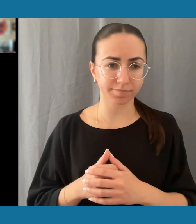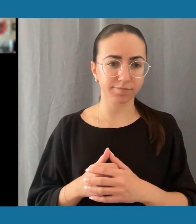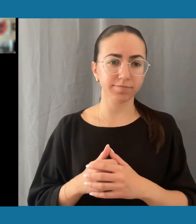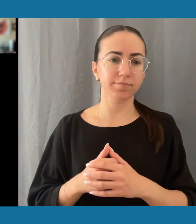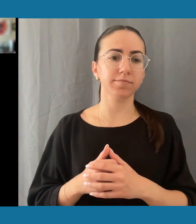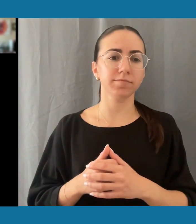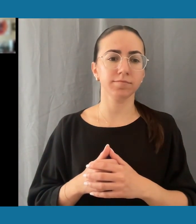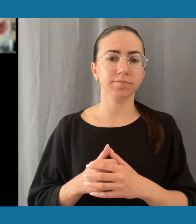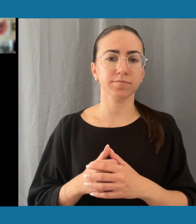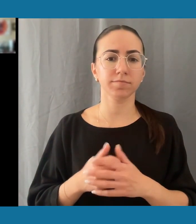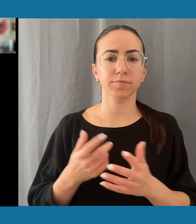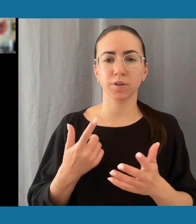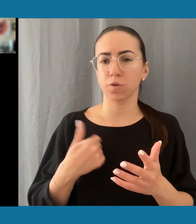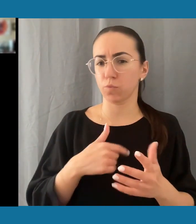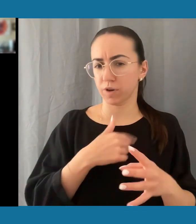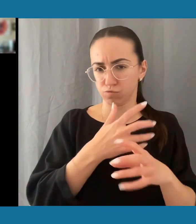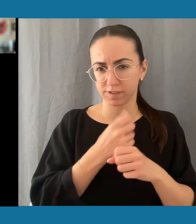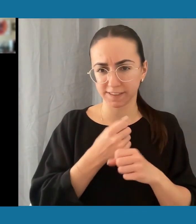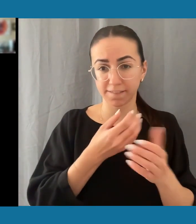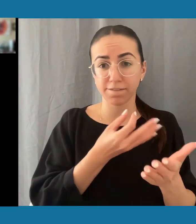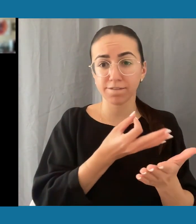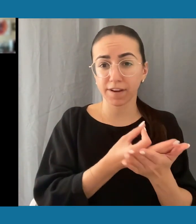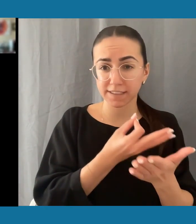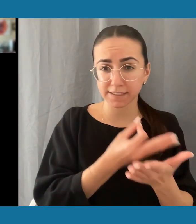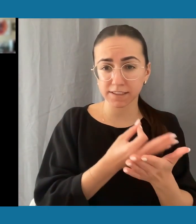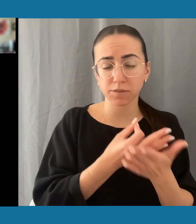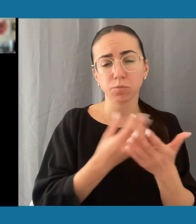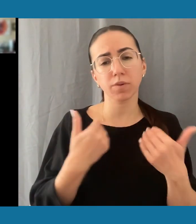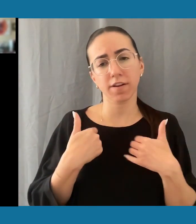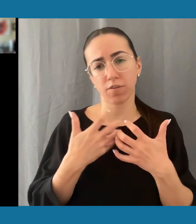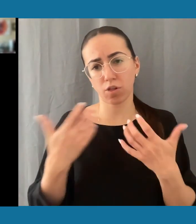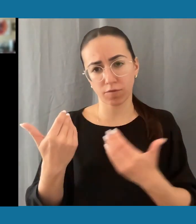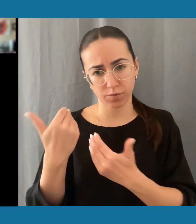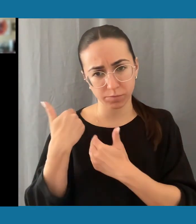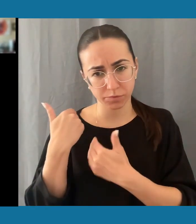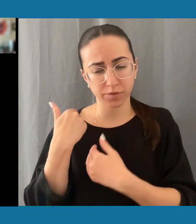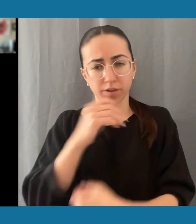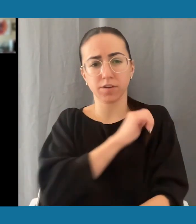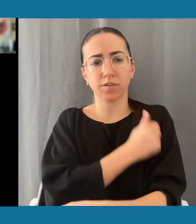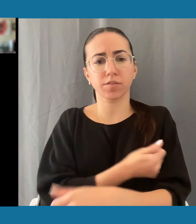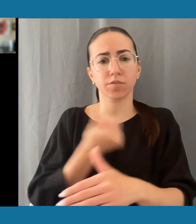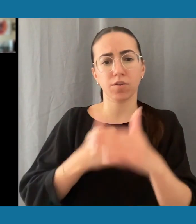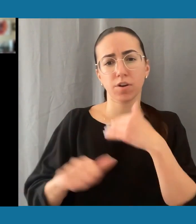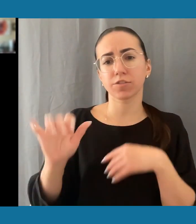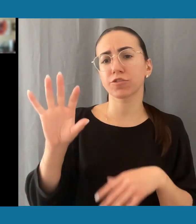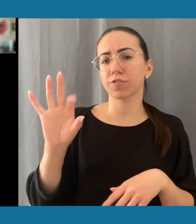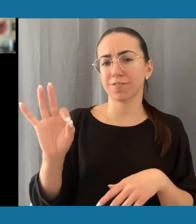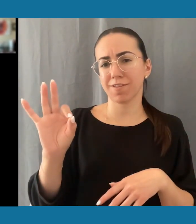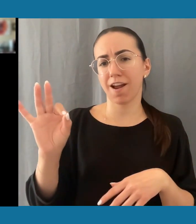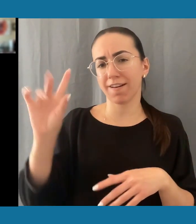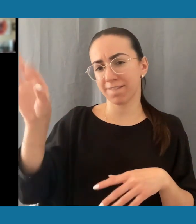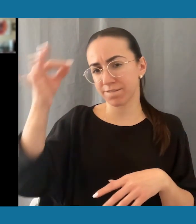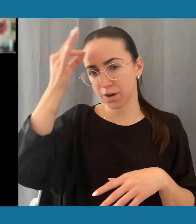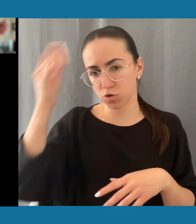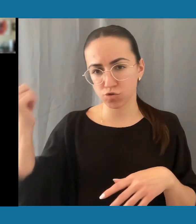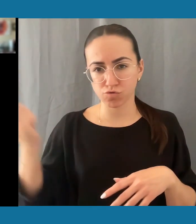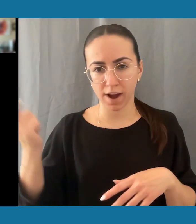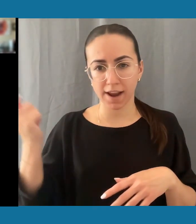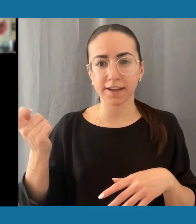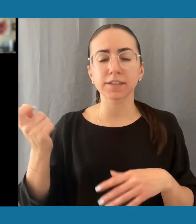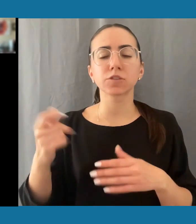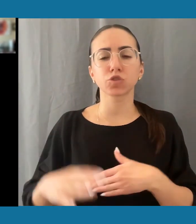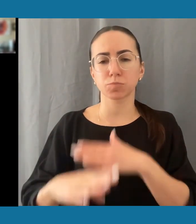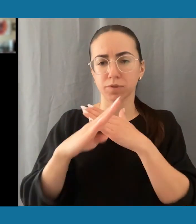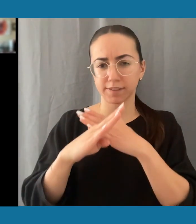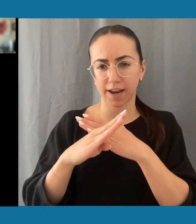We receive funding. We have responsibility and authority under 9 federal grants to protect the rights of Floridians